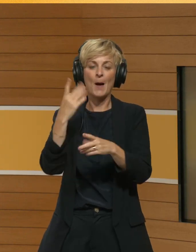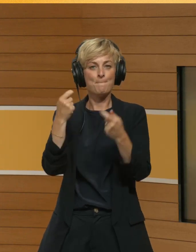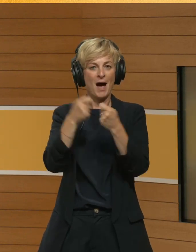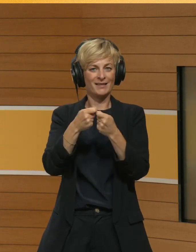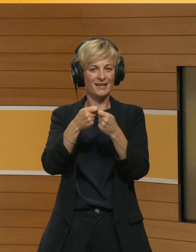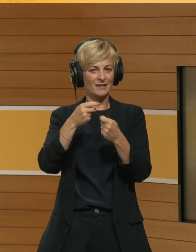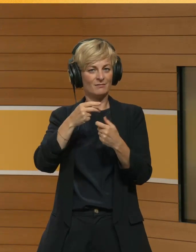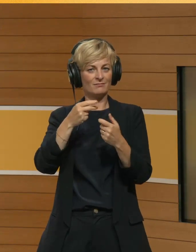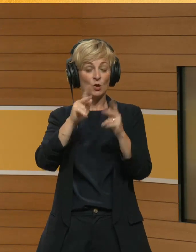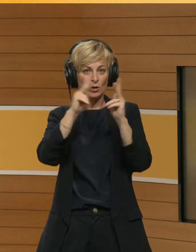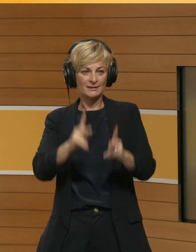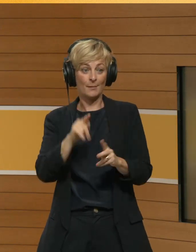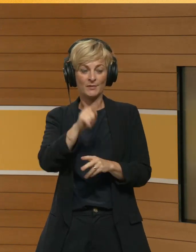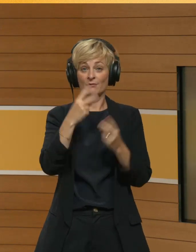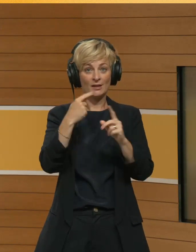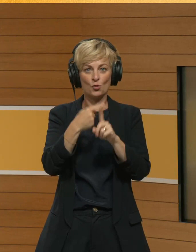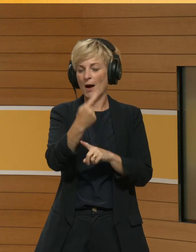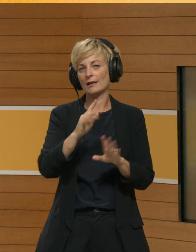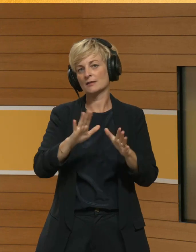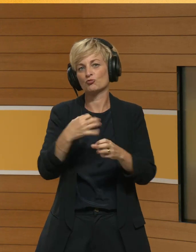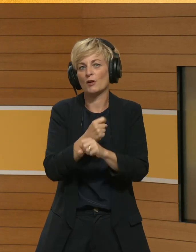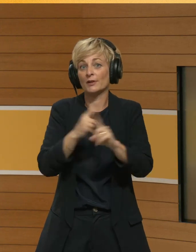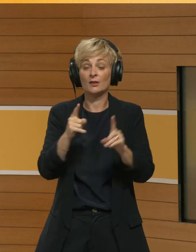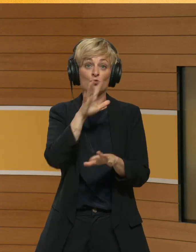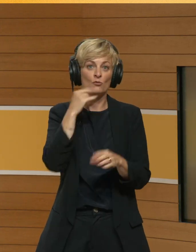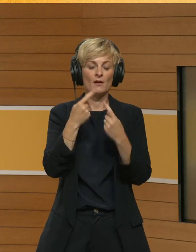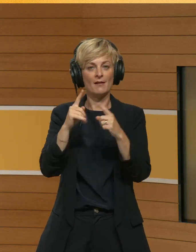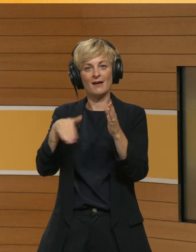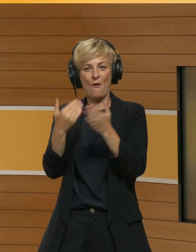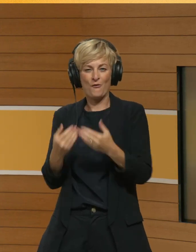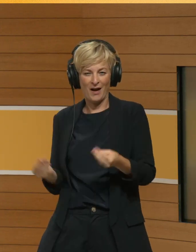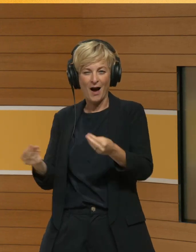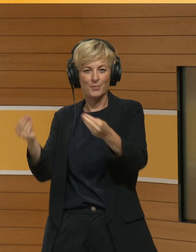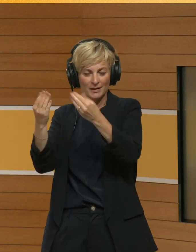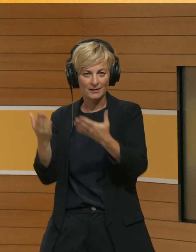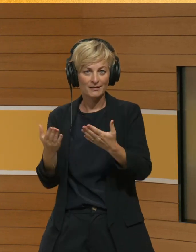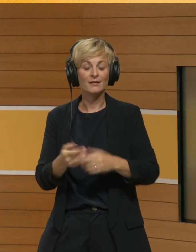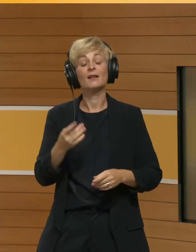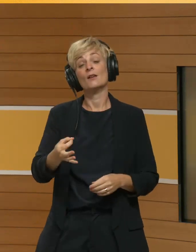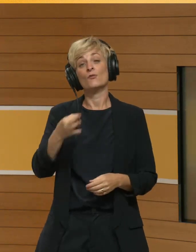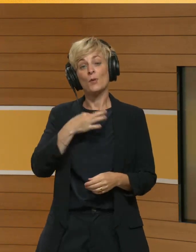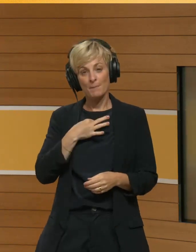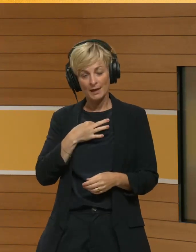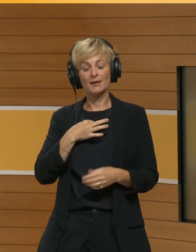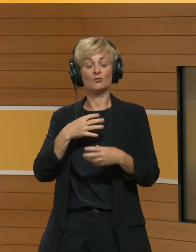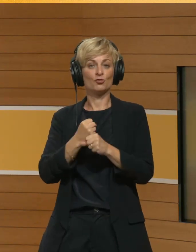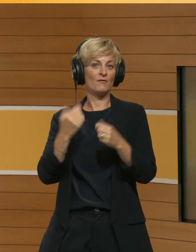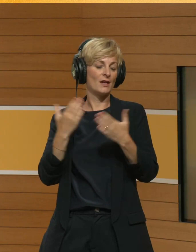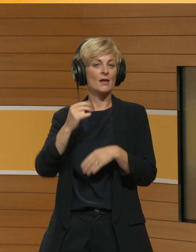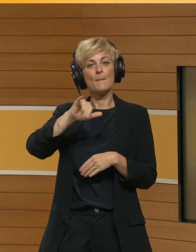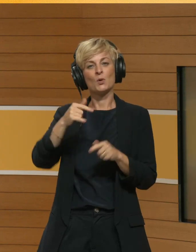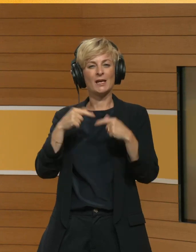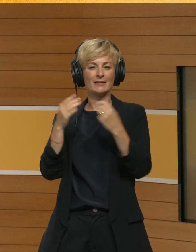me feel focused or stay within Magnet was the project team. I have a fantastic project team at our hospital